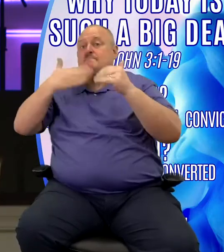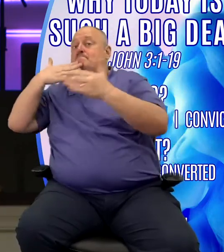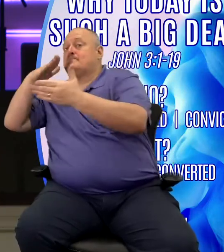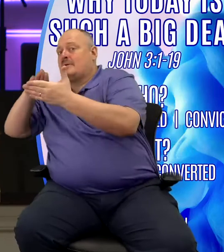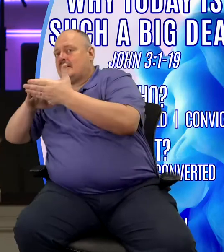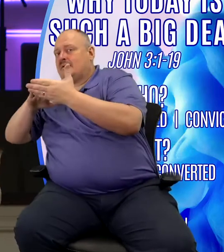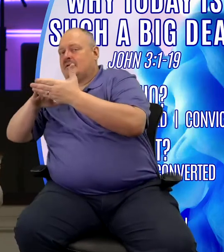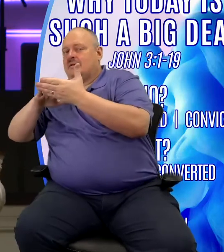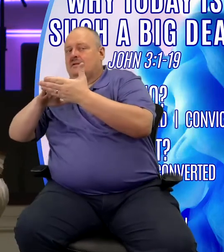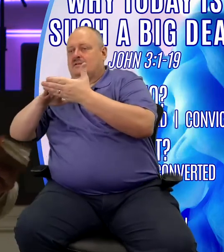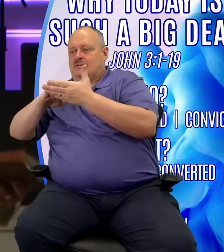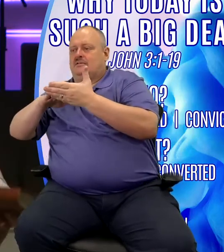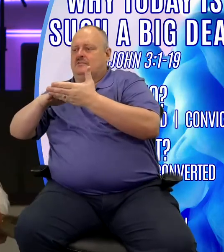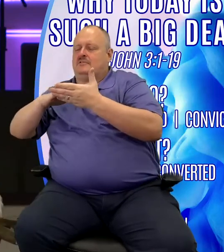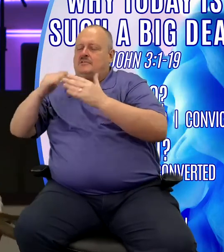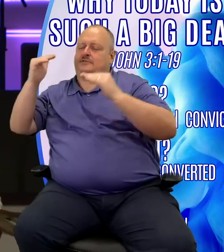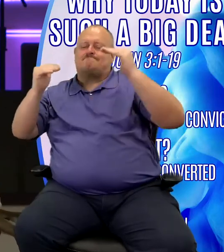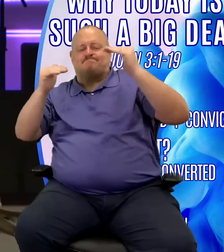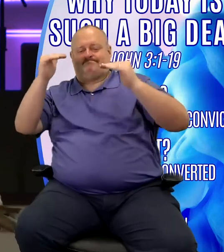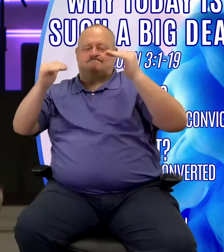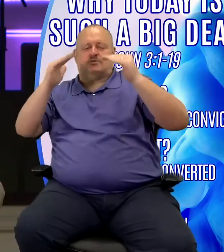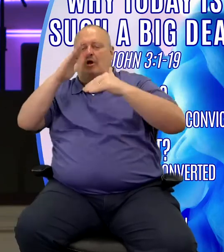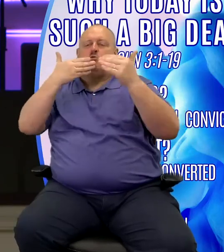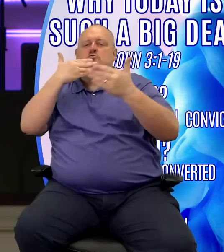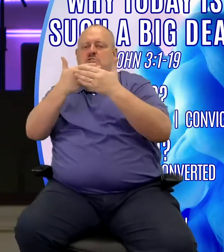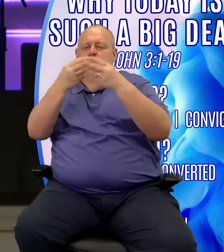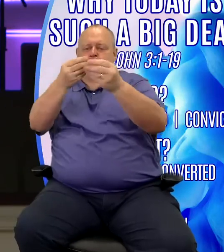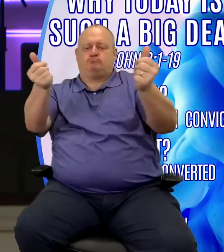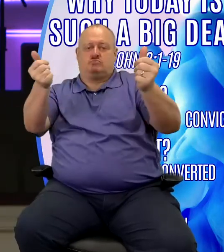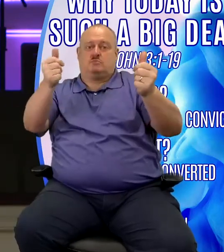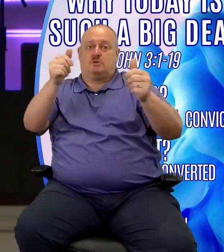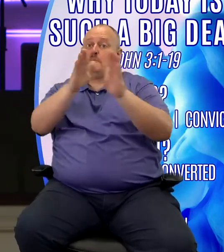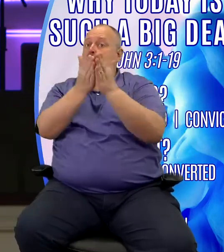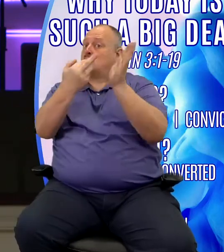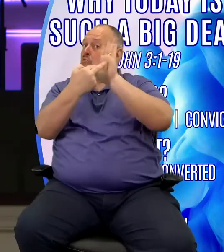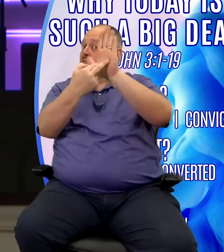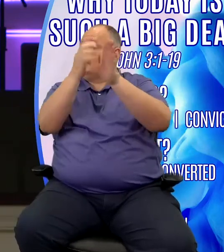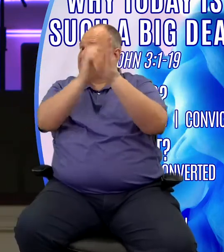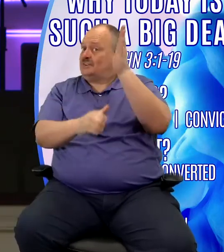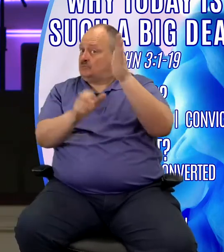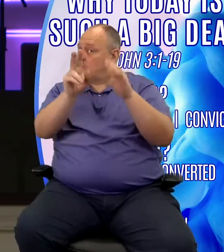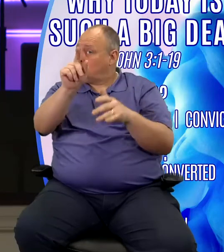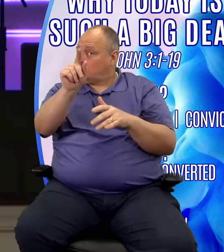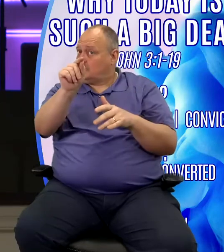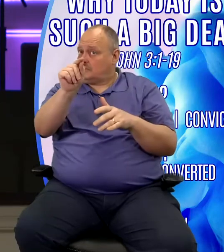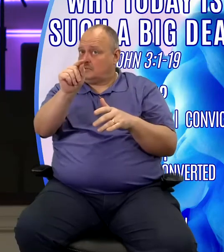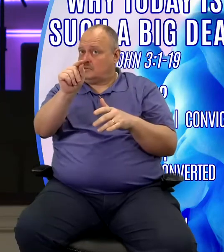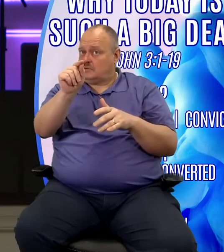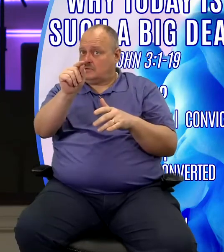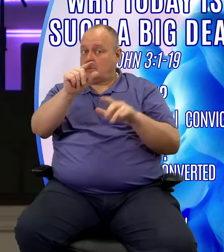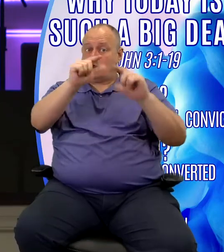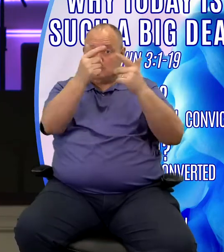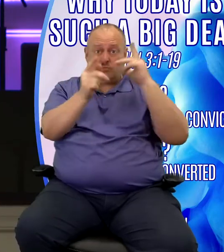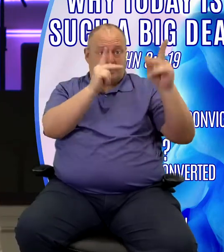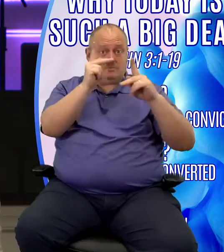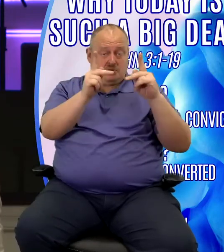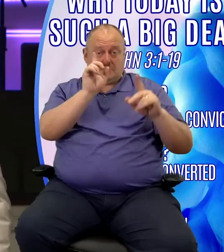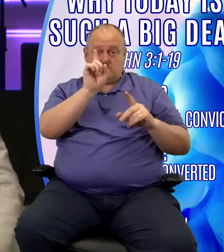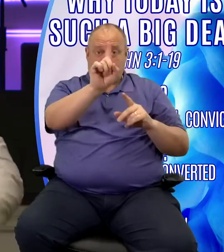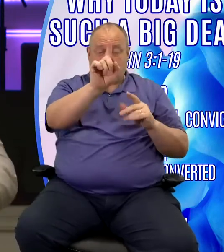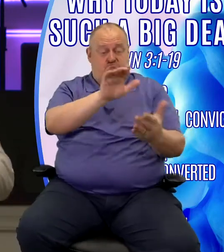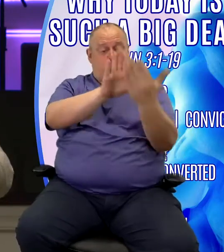of our life, it's all going to be good. Well, when you get to the book of Revelation chapter 20, there's actually a group of people who come before the